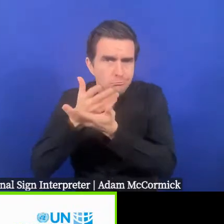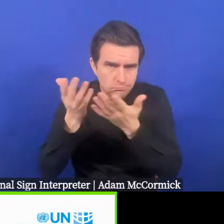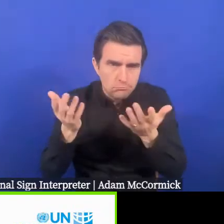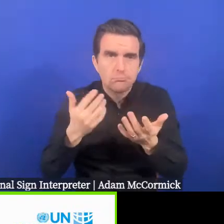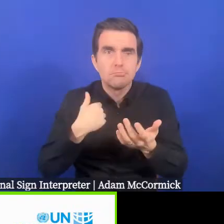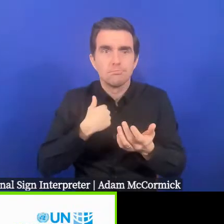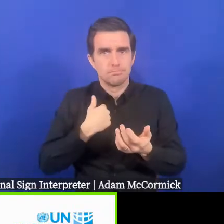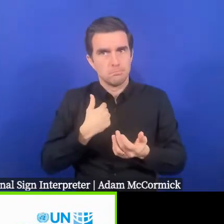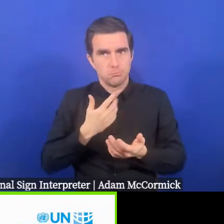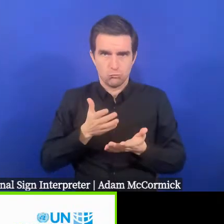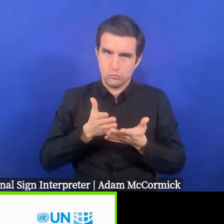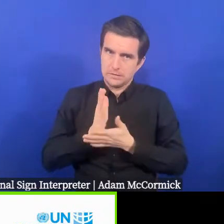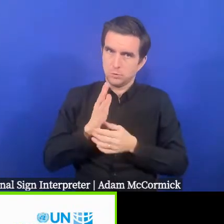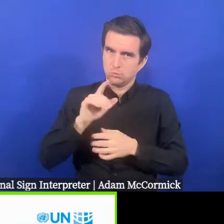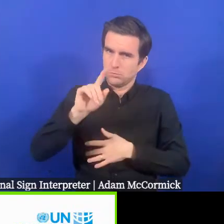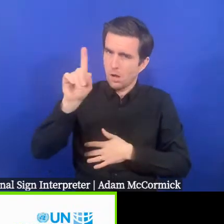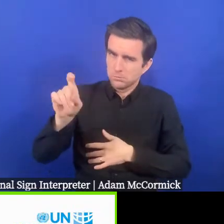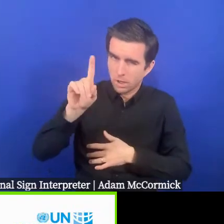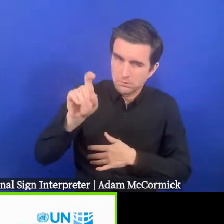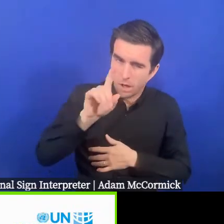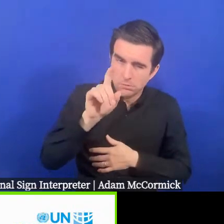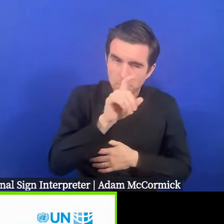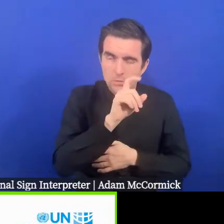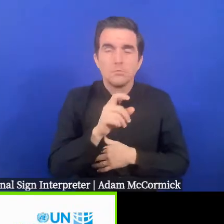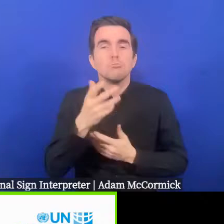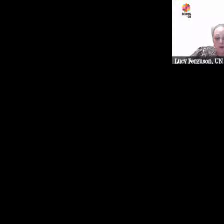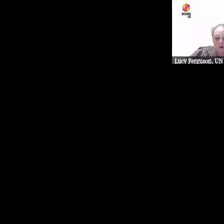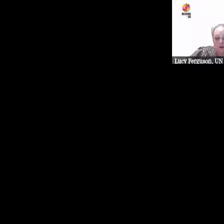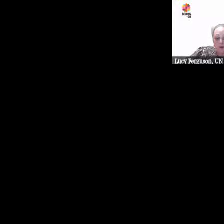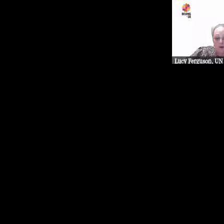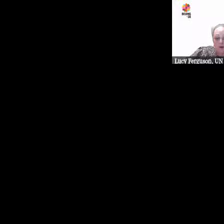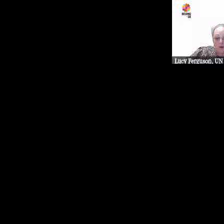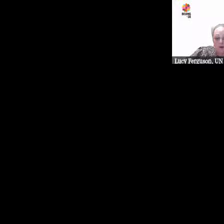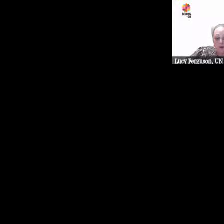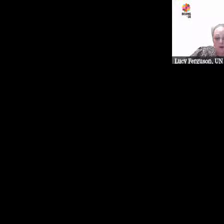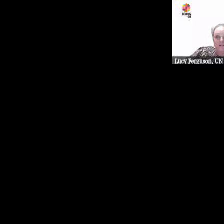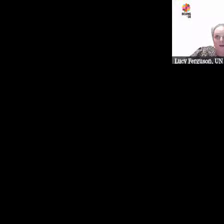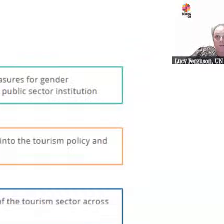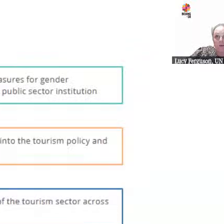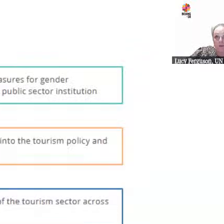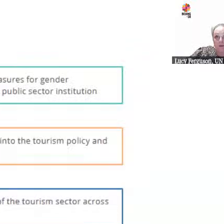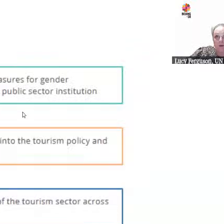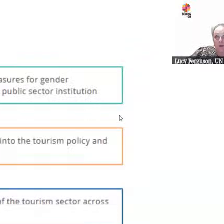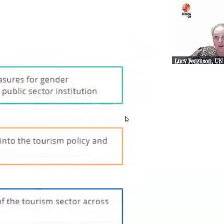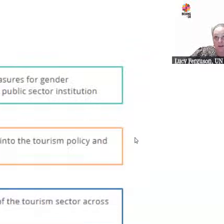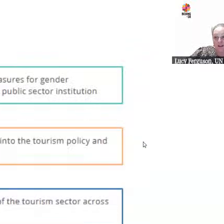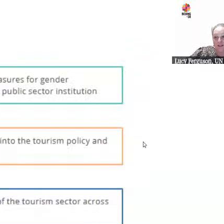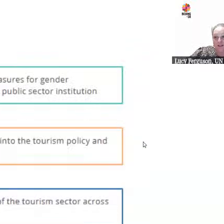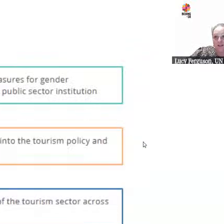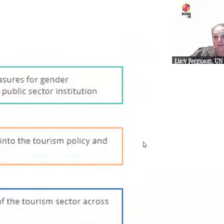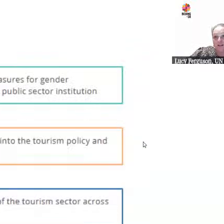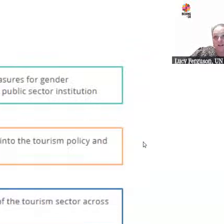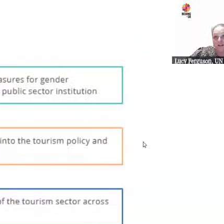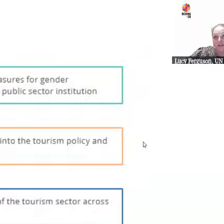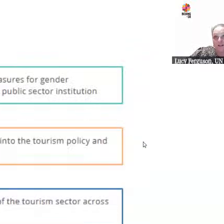We already have great examples from the first step, which